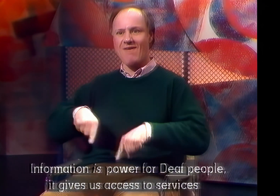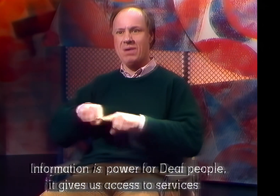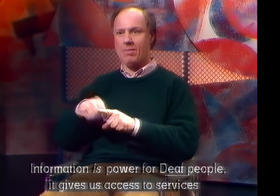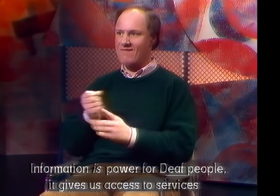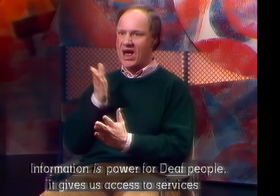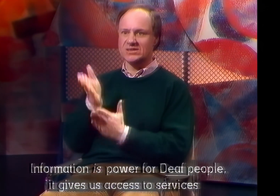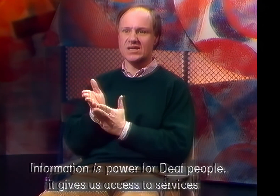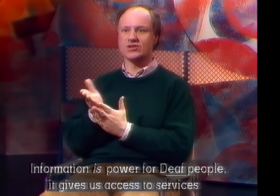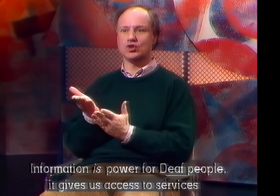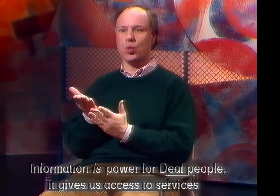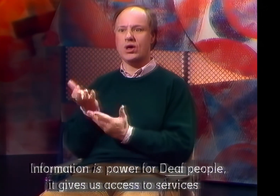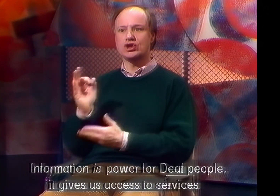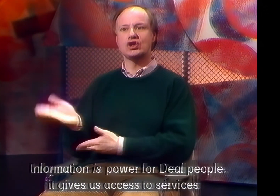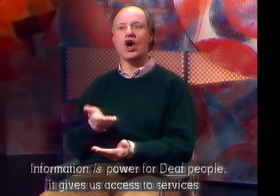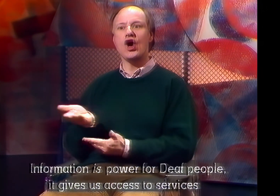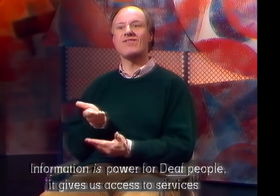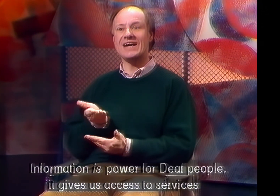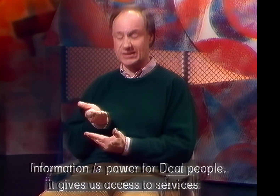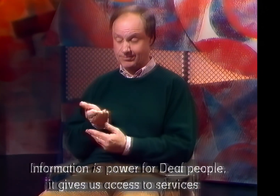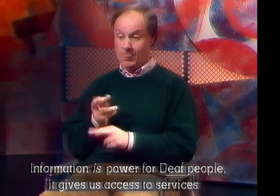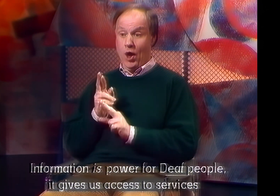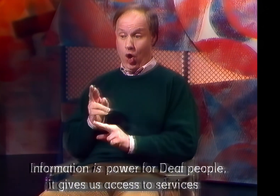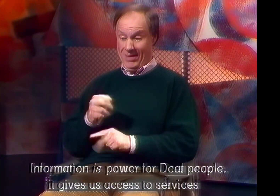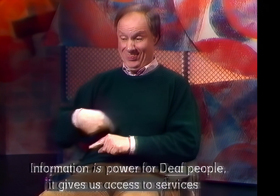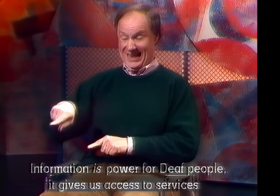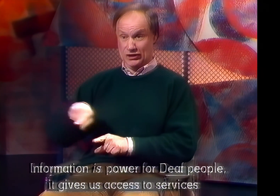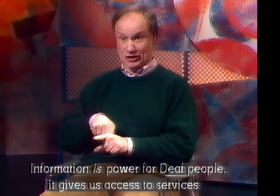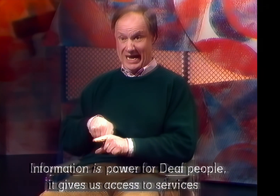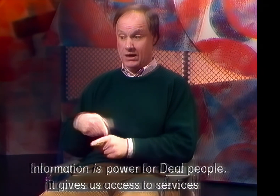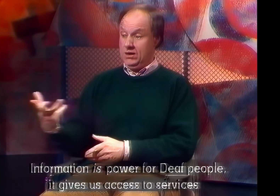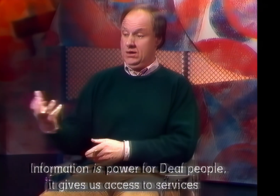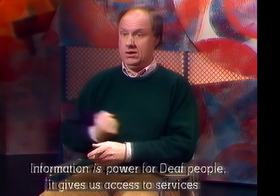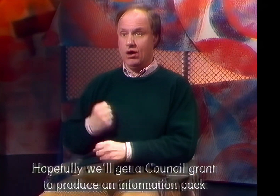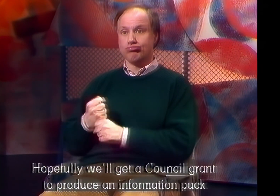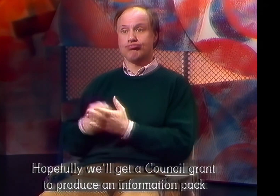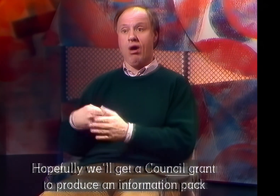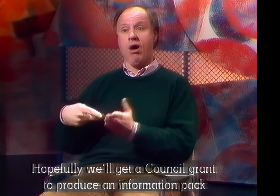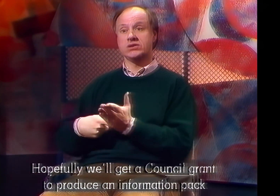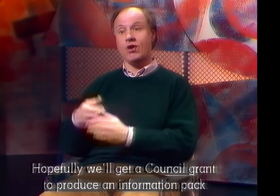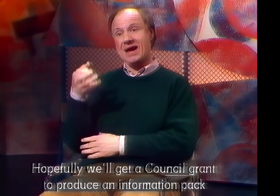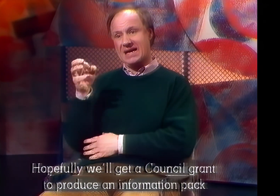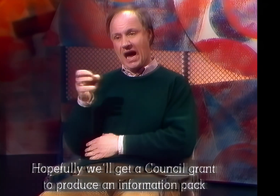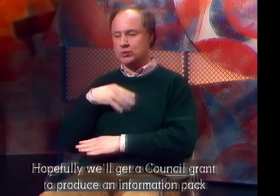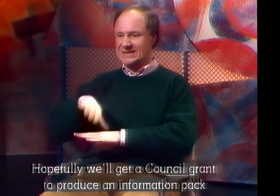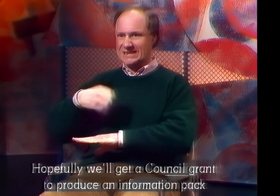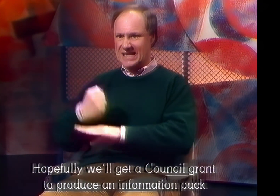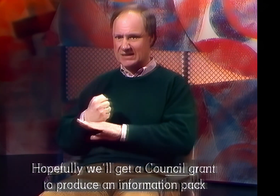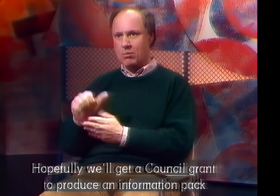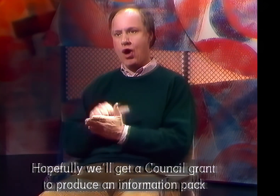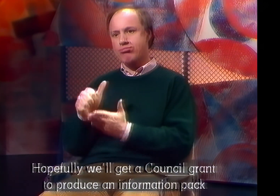realised information is power for deaf people. It gives us access to the services. Hopefully this year we will get a grant from the council to produce